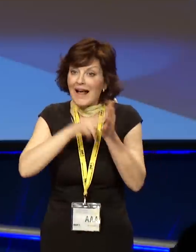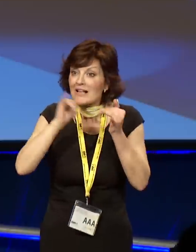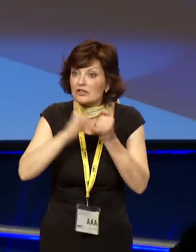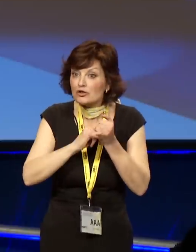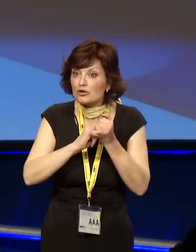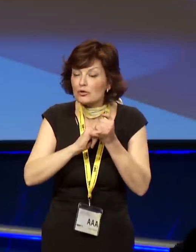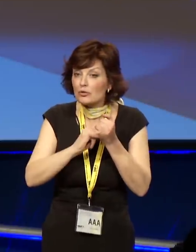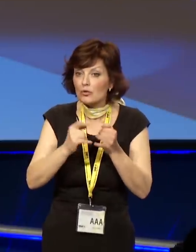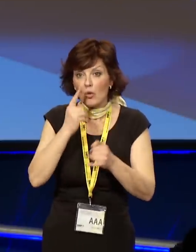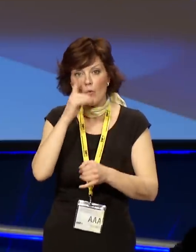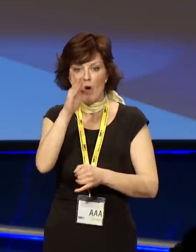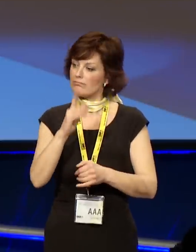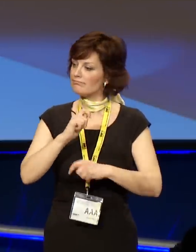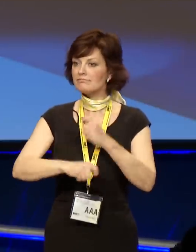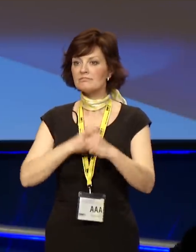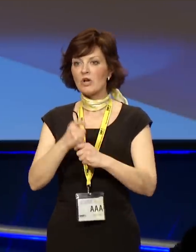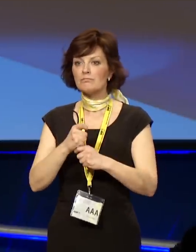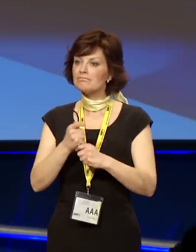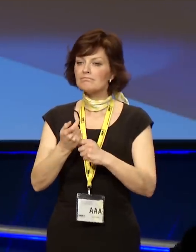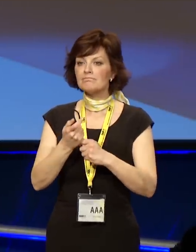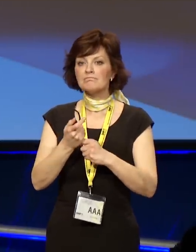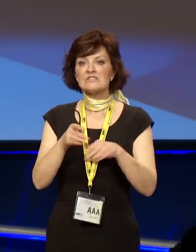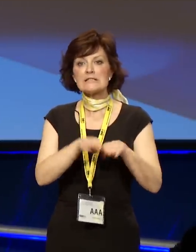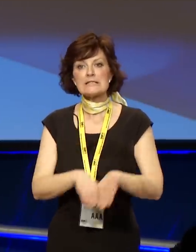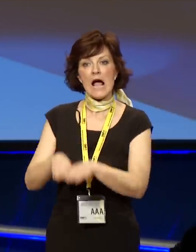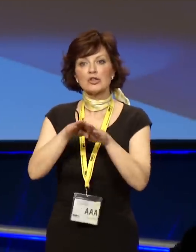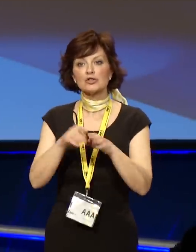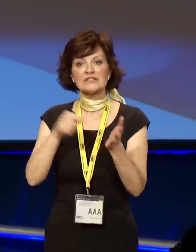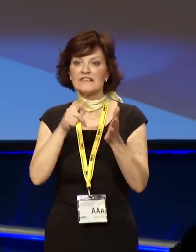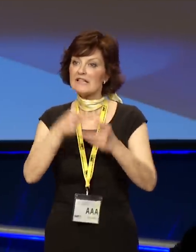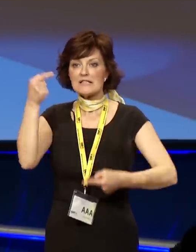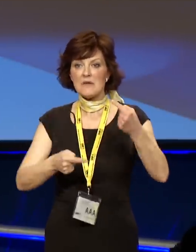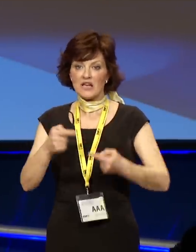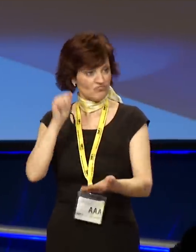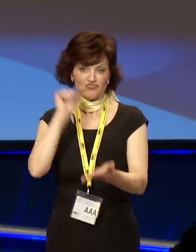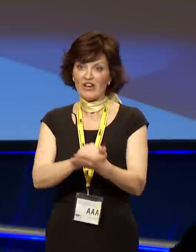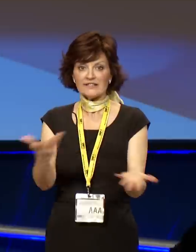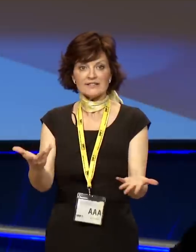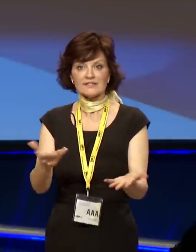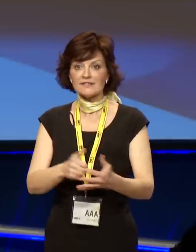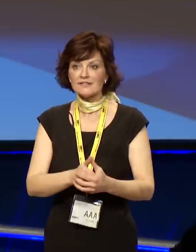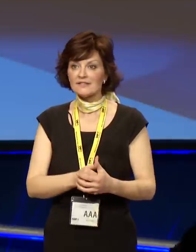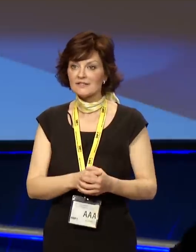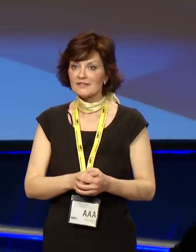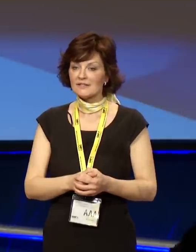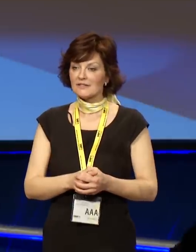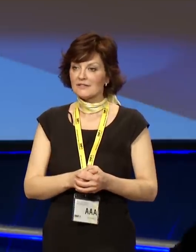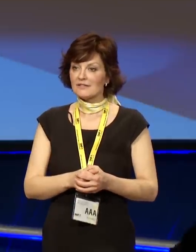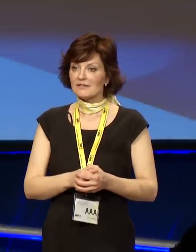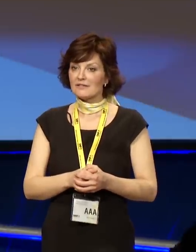will take her rightful place in the national television debates as far as this elections campaign.